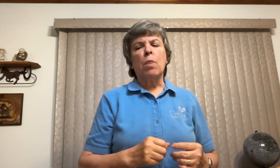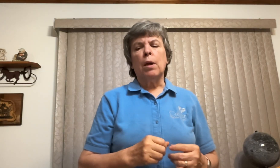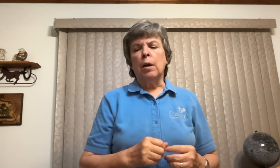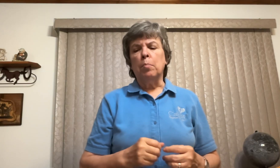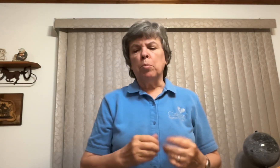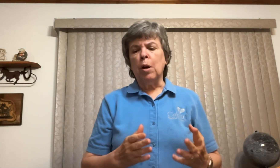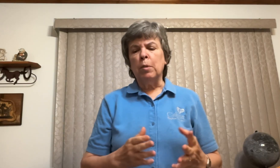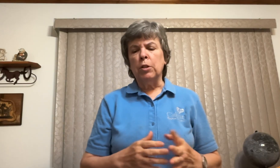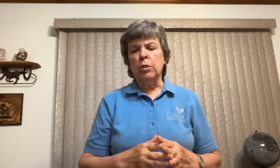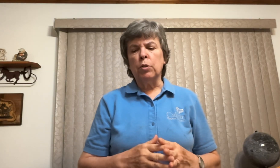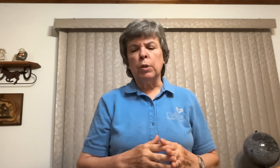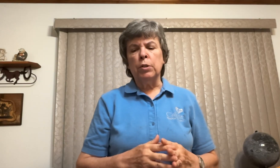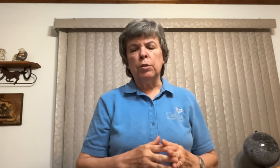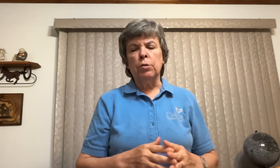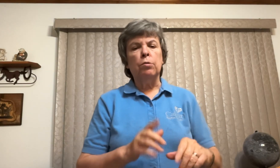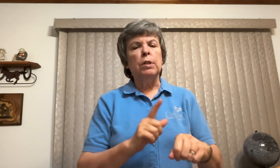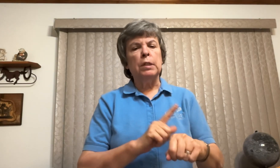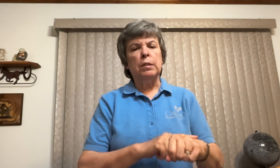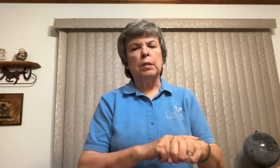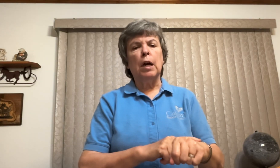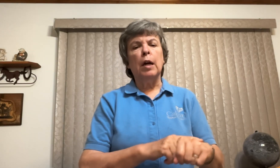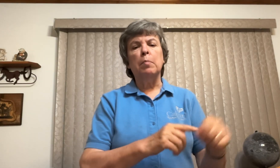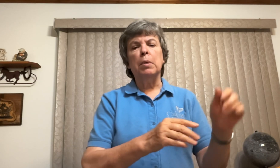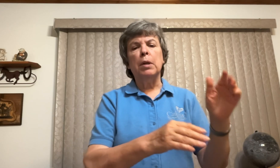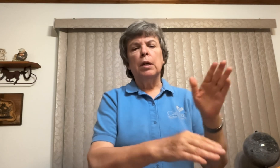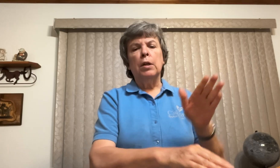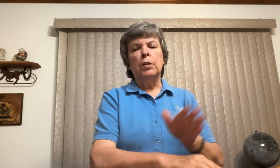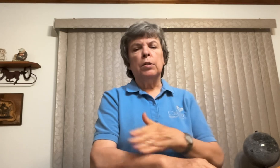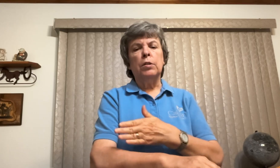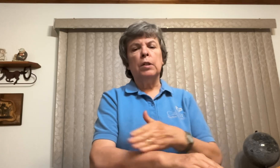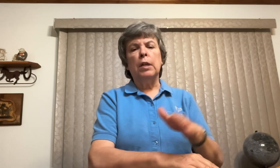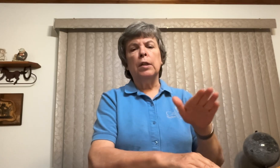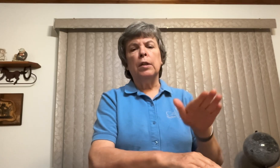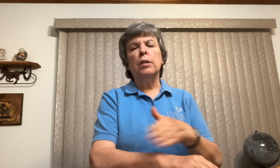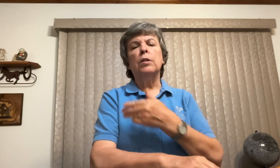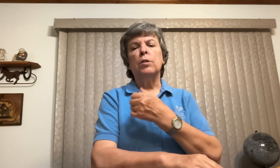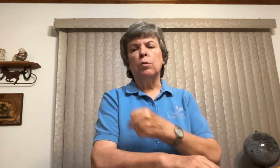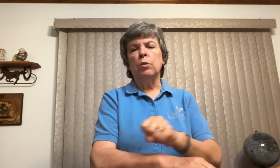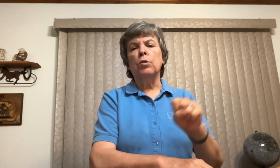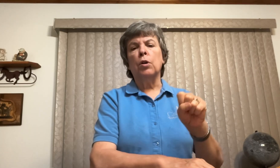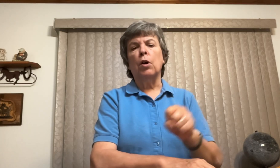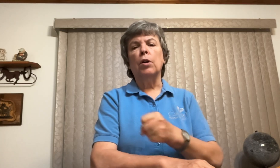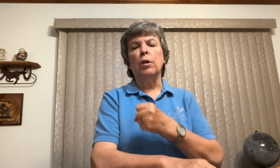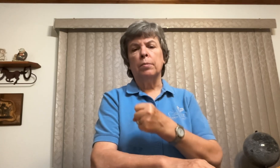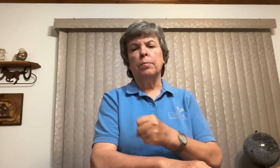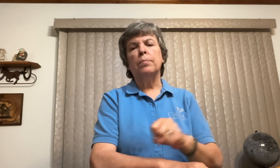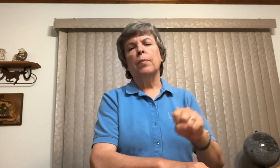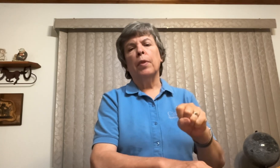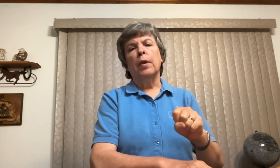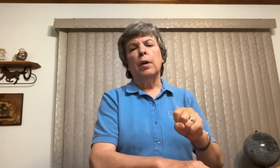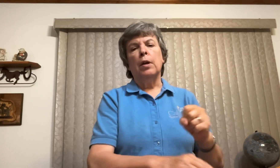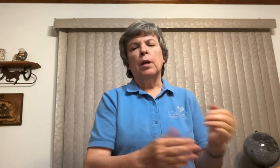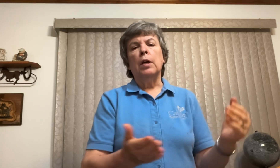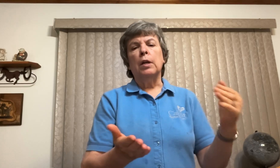I'm probably just going to do it's time to sing your song